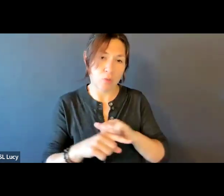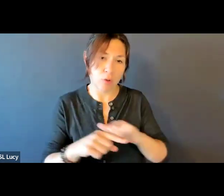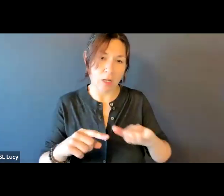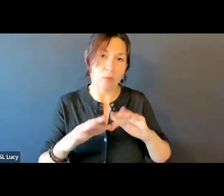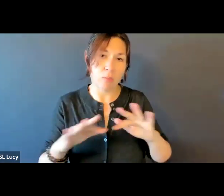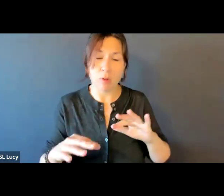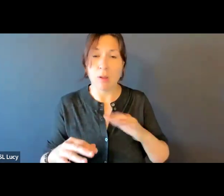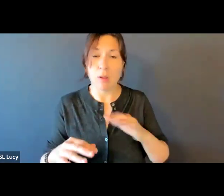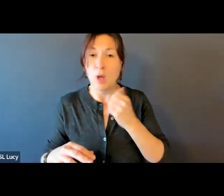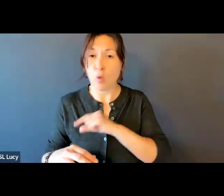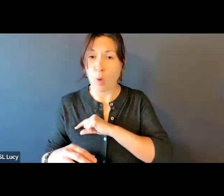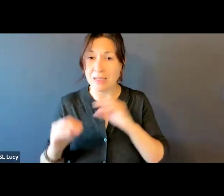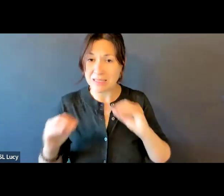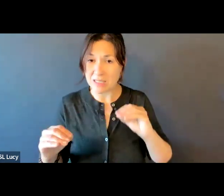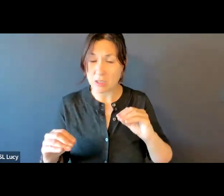higher it is,